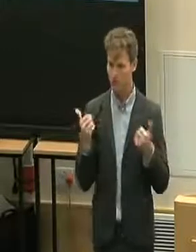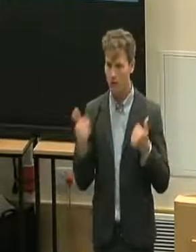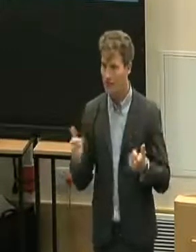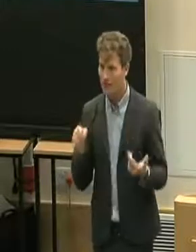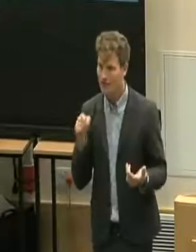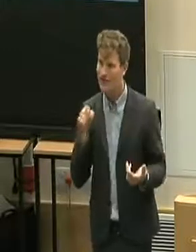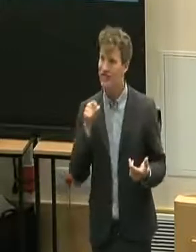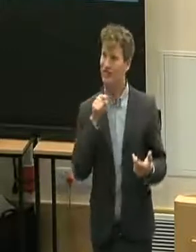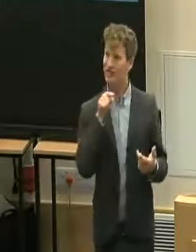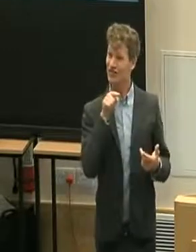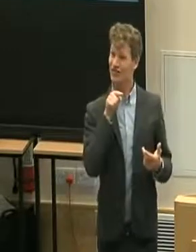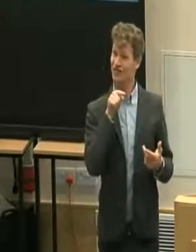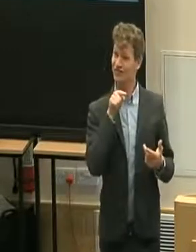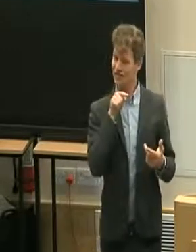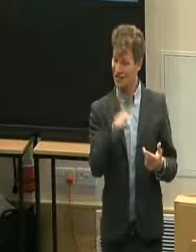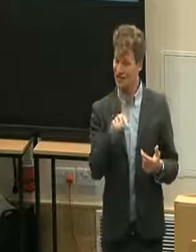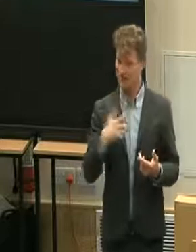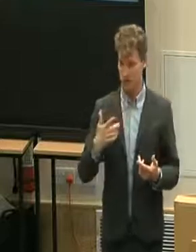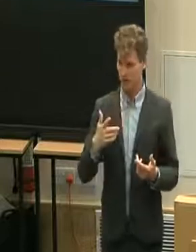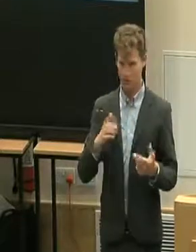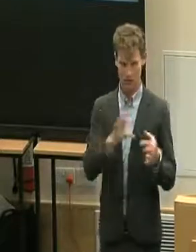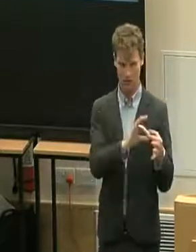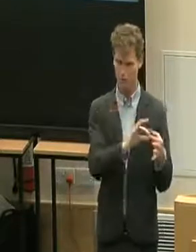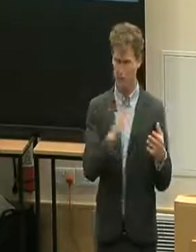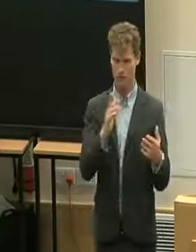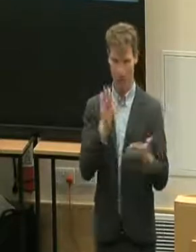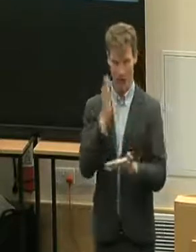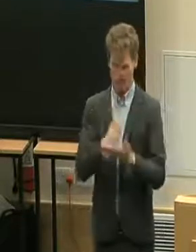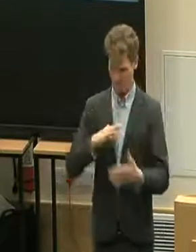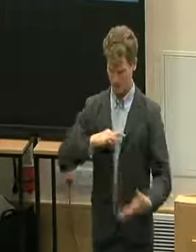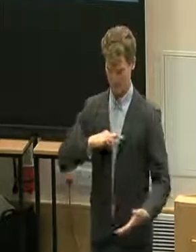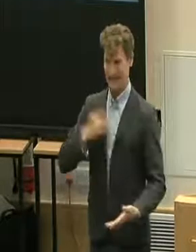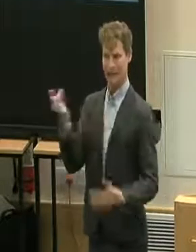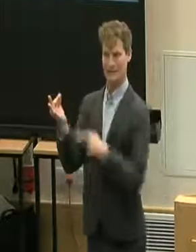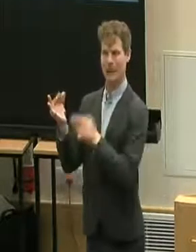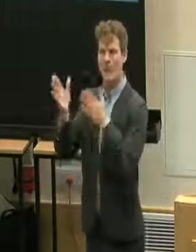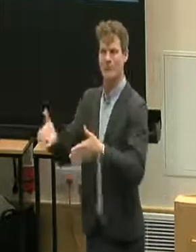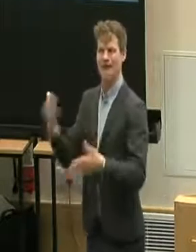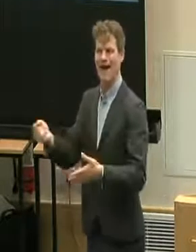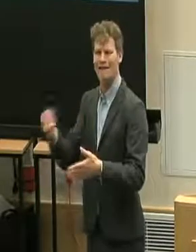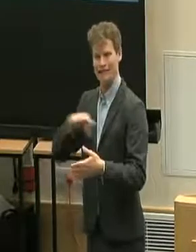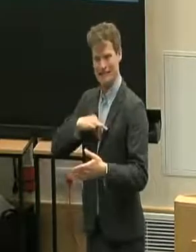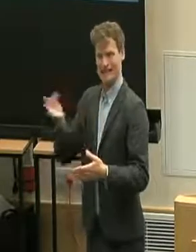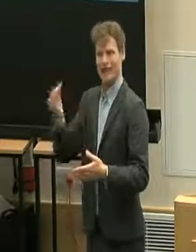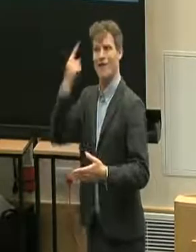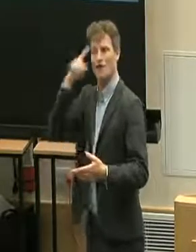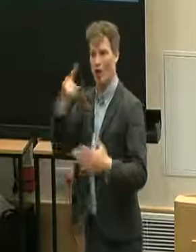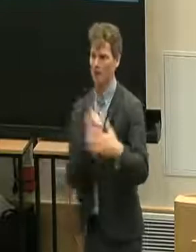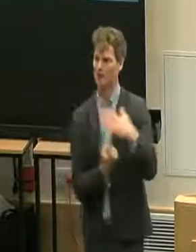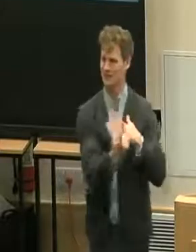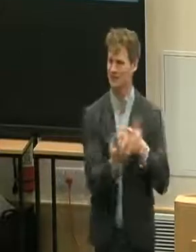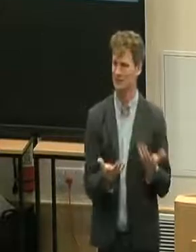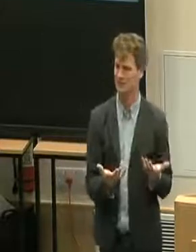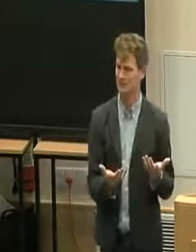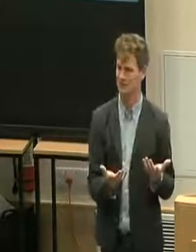of dignity, or dignity demands it as a precondition. Respect for difference in the context